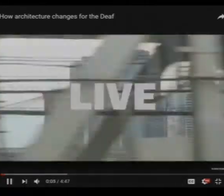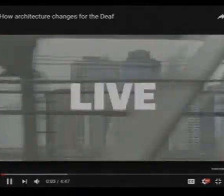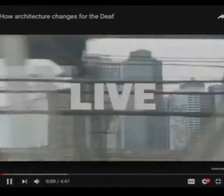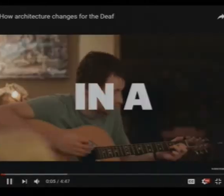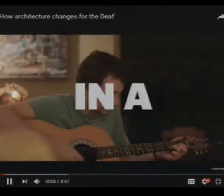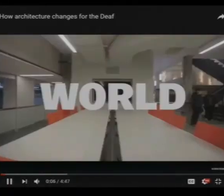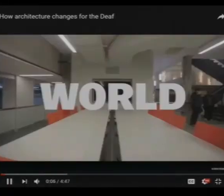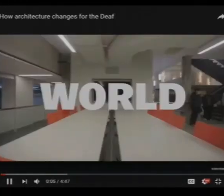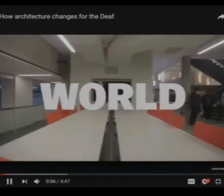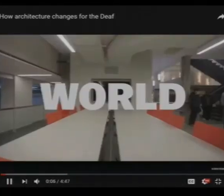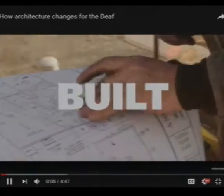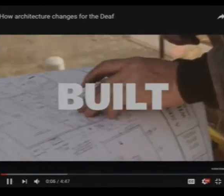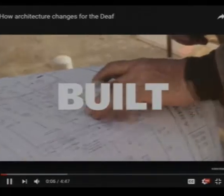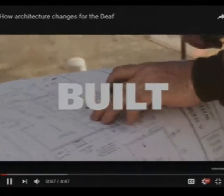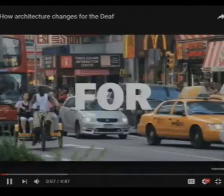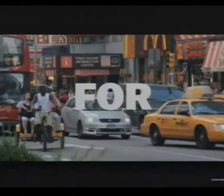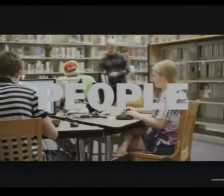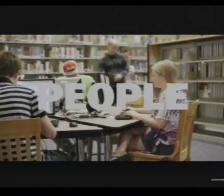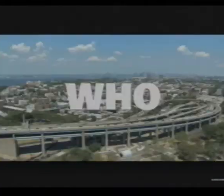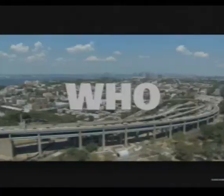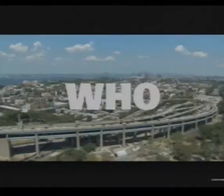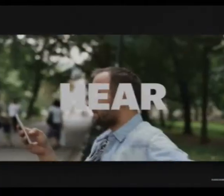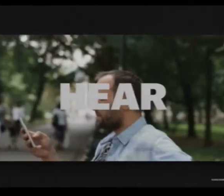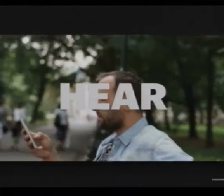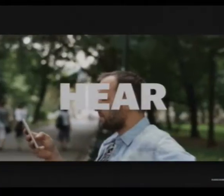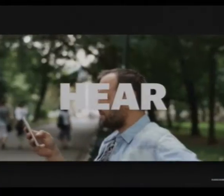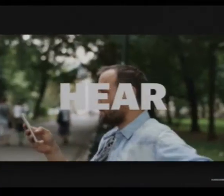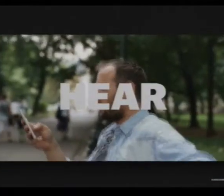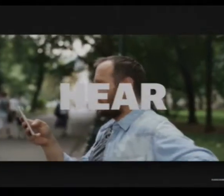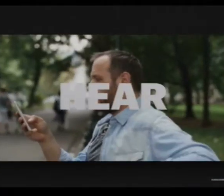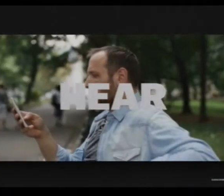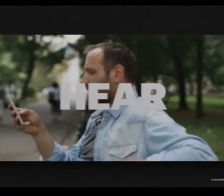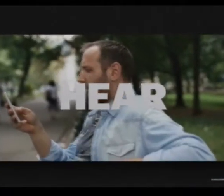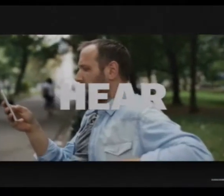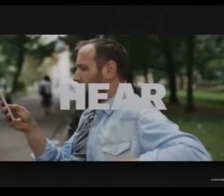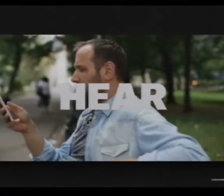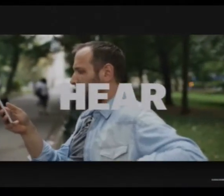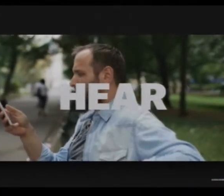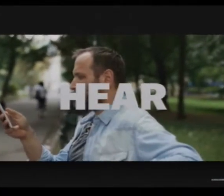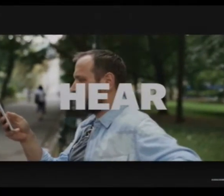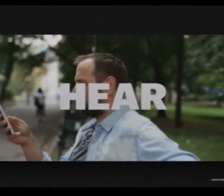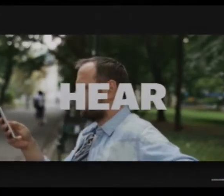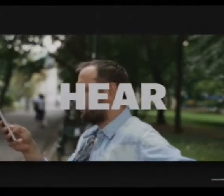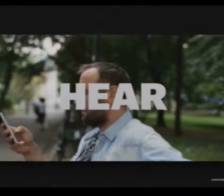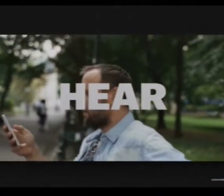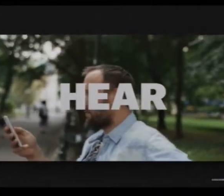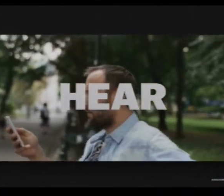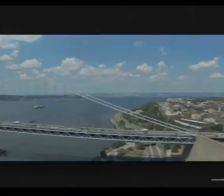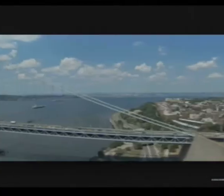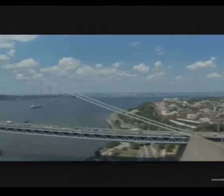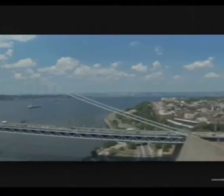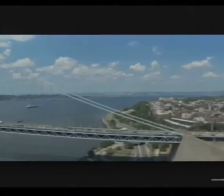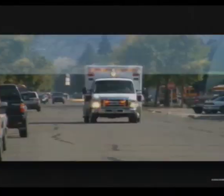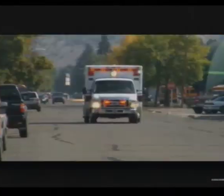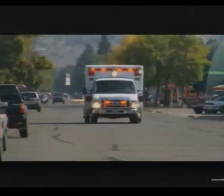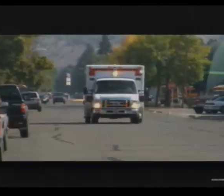live quality. in a world built for people who hear. Hello? Can you hear me? Live from NPR.